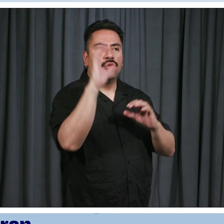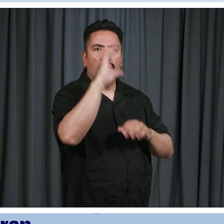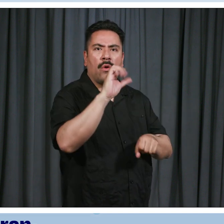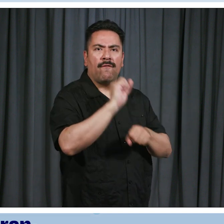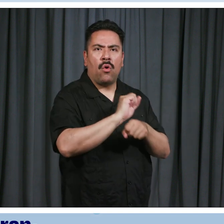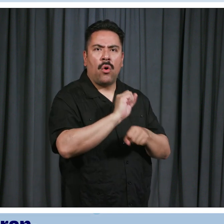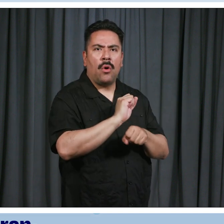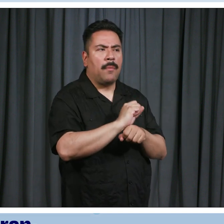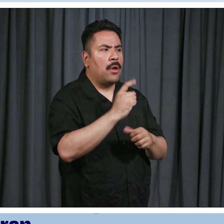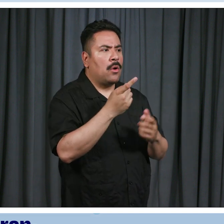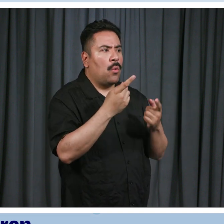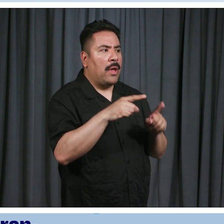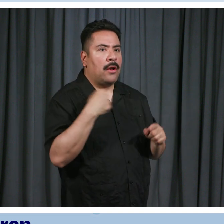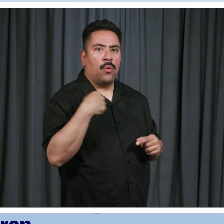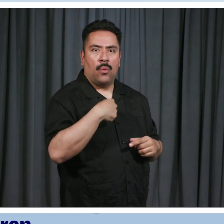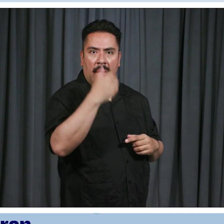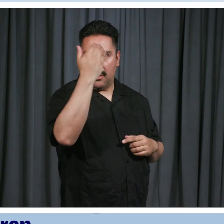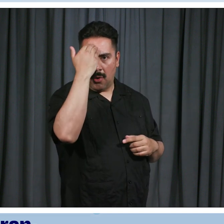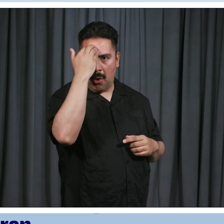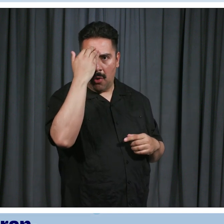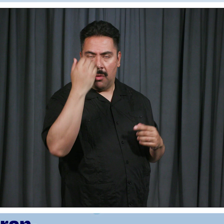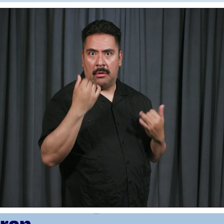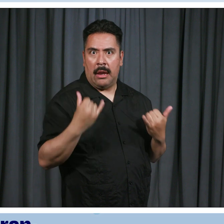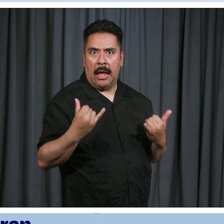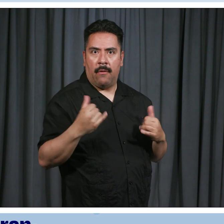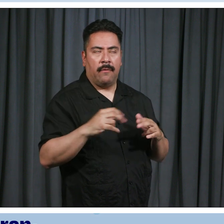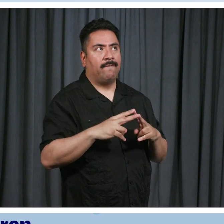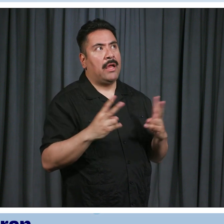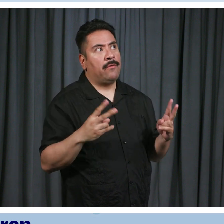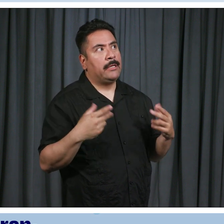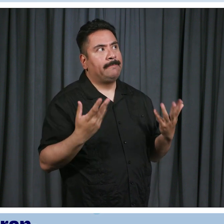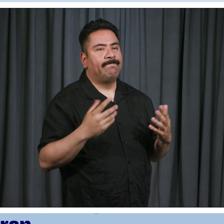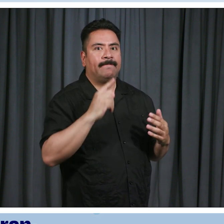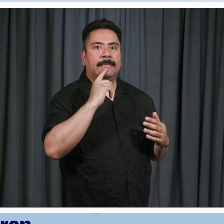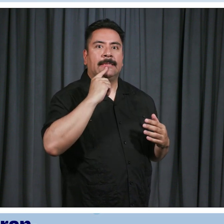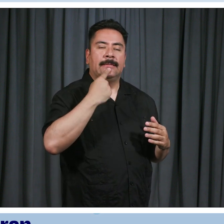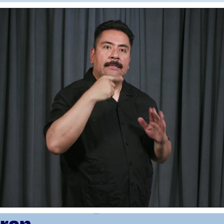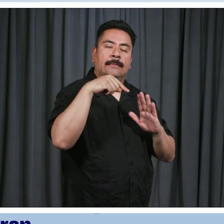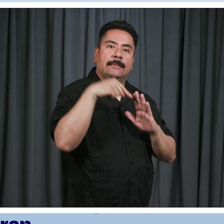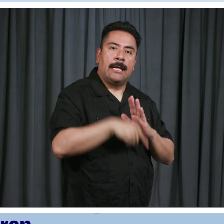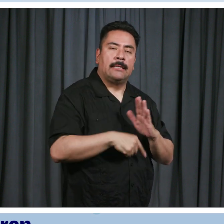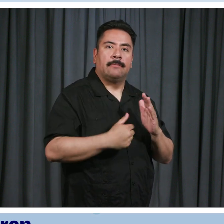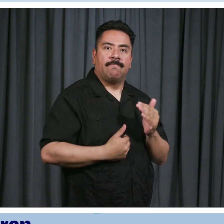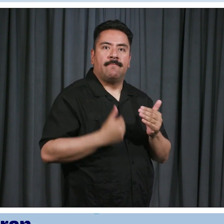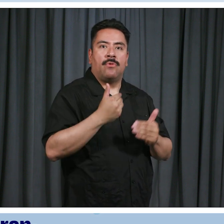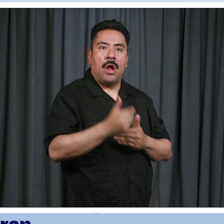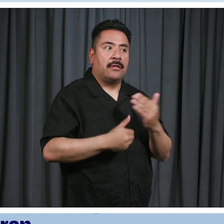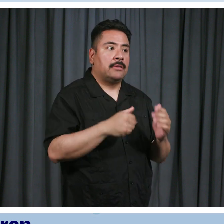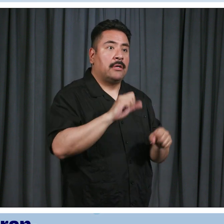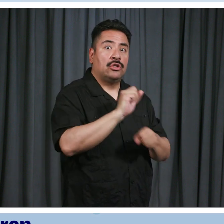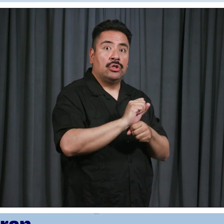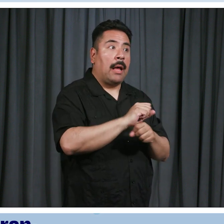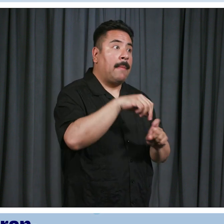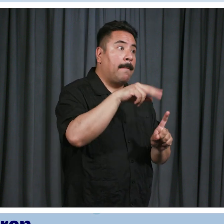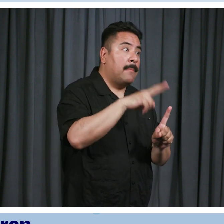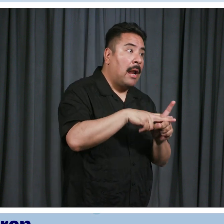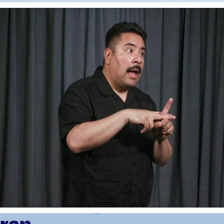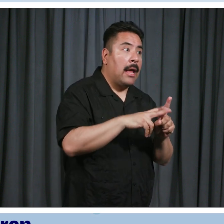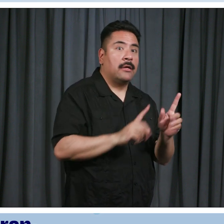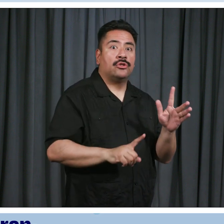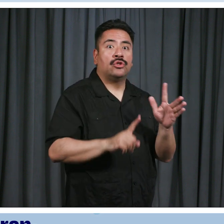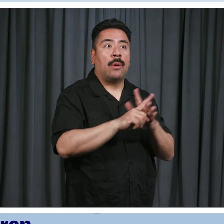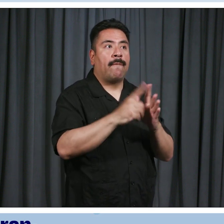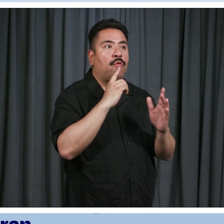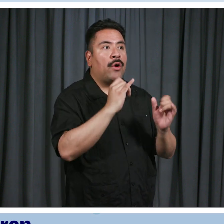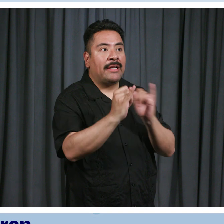for employment, when we all know that's a very intensive process to apply for jobs, to show up with interviews,